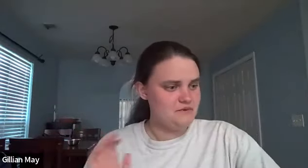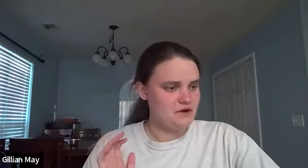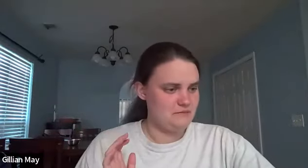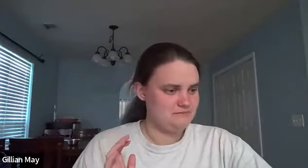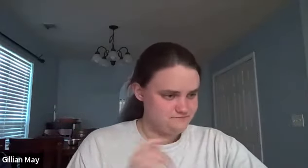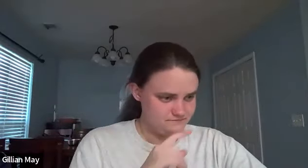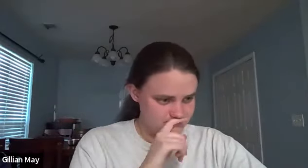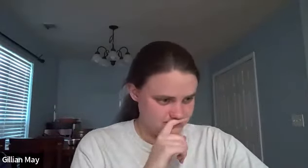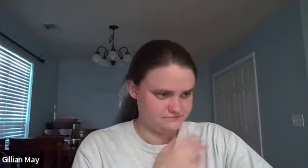Okay.